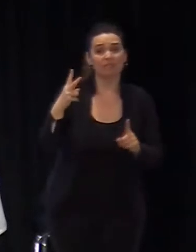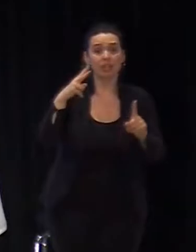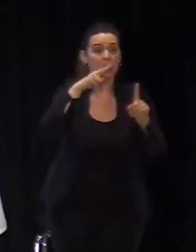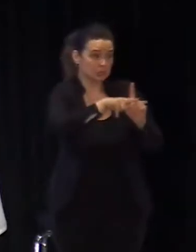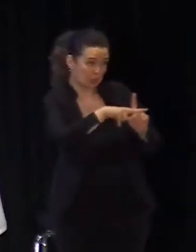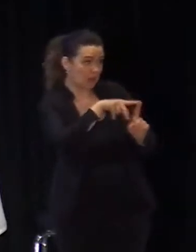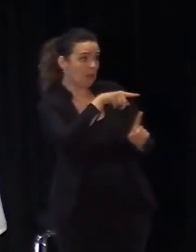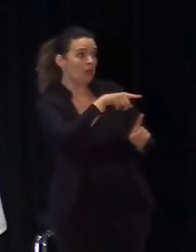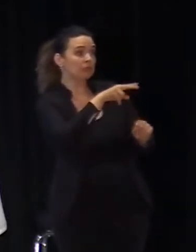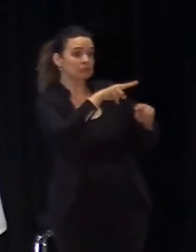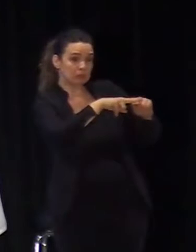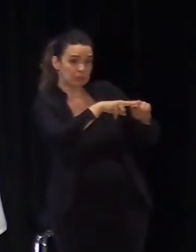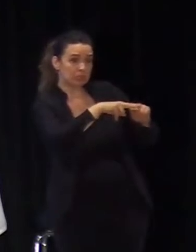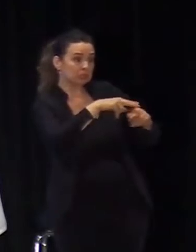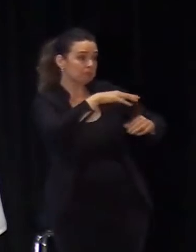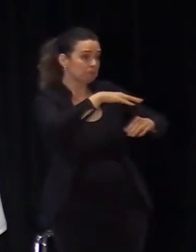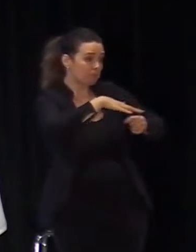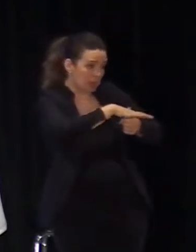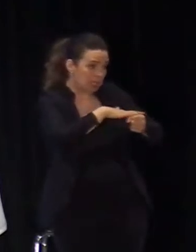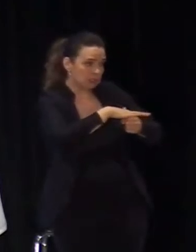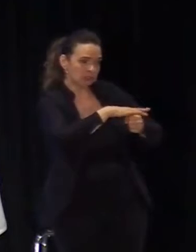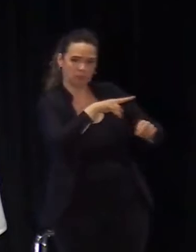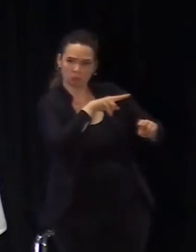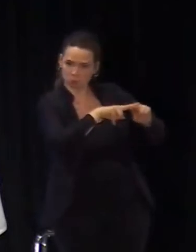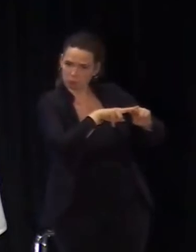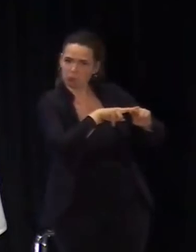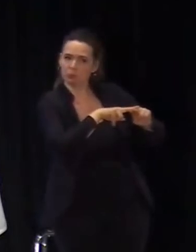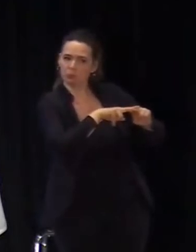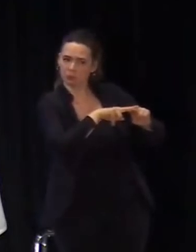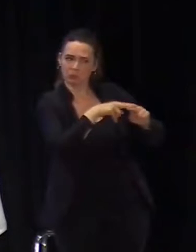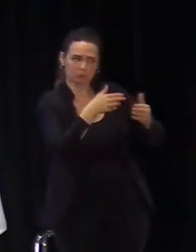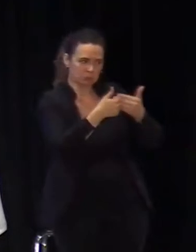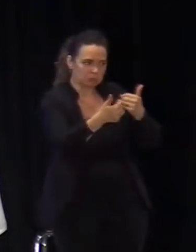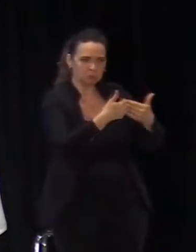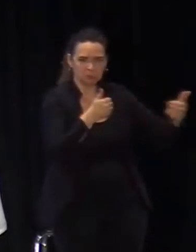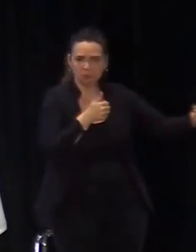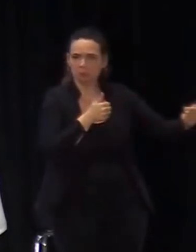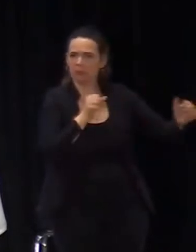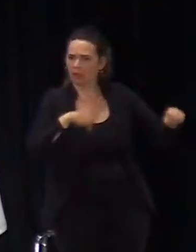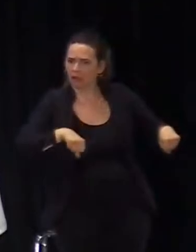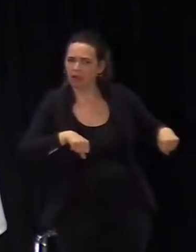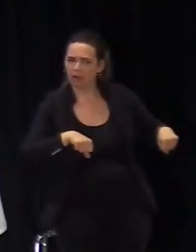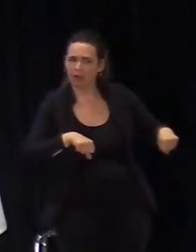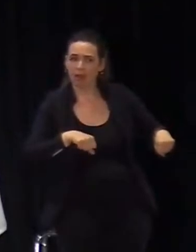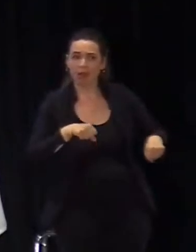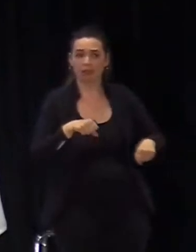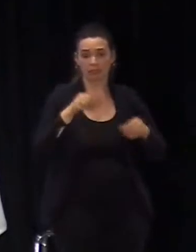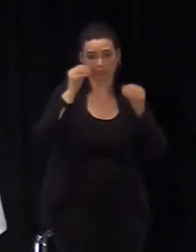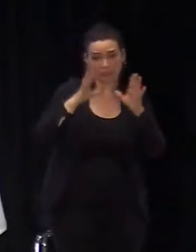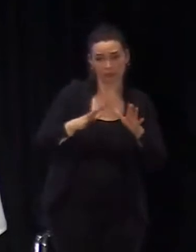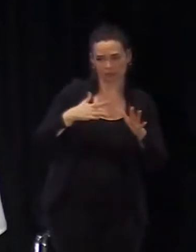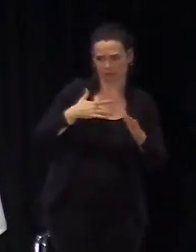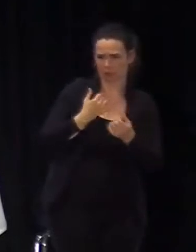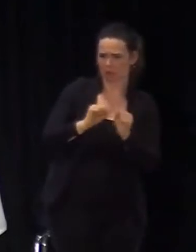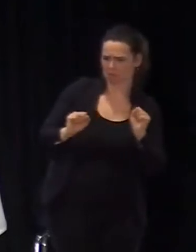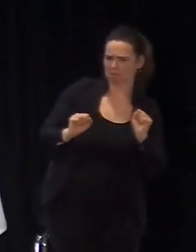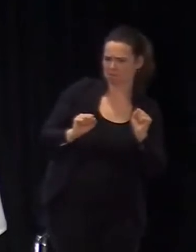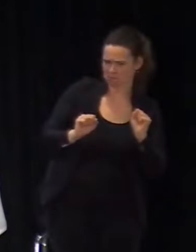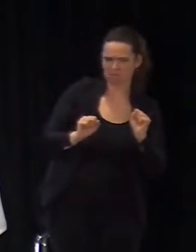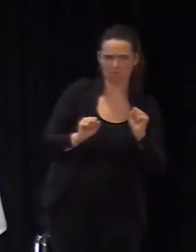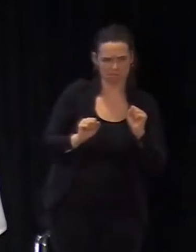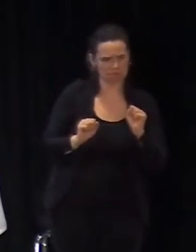quarantined. So it's least disruptive. It modifies things, probably keeps teachers out of quarantines more.